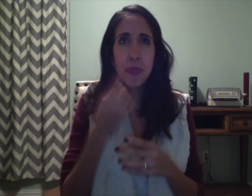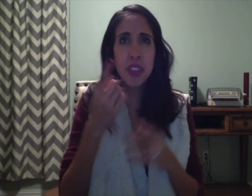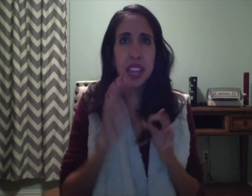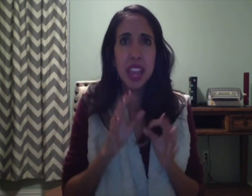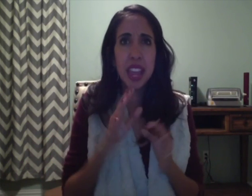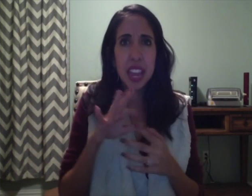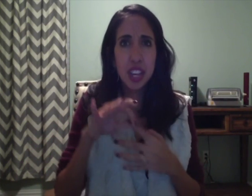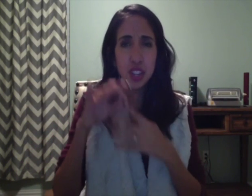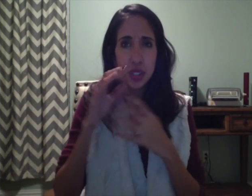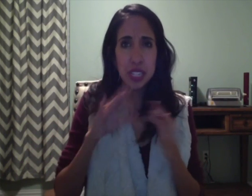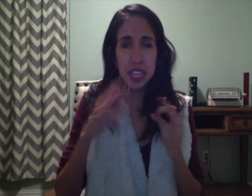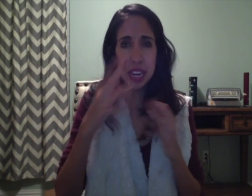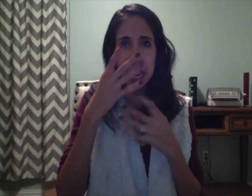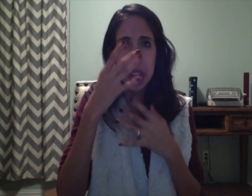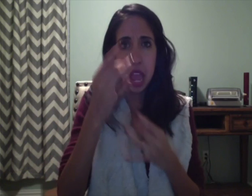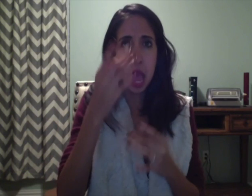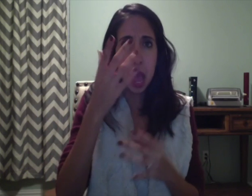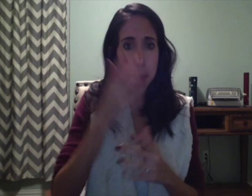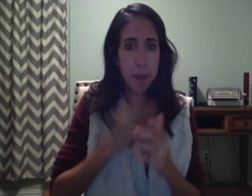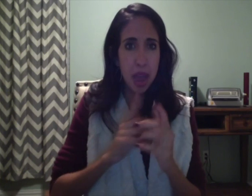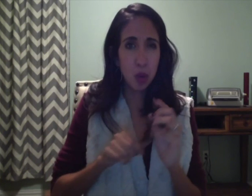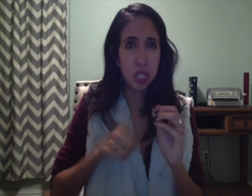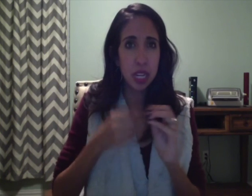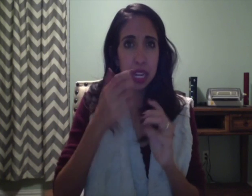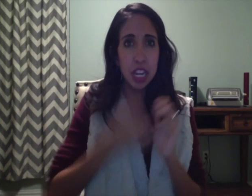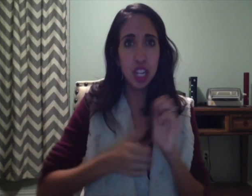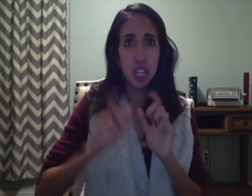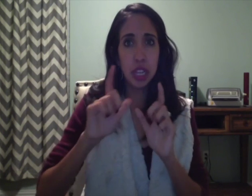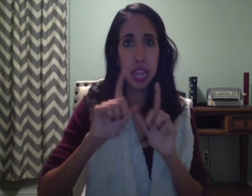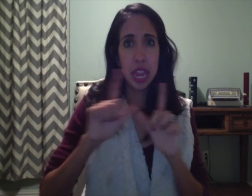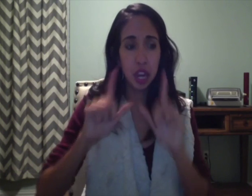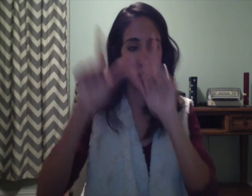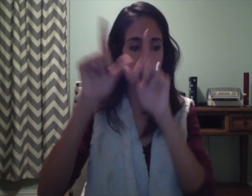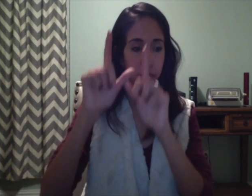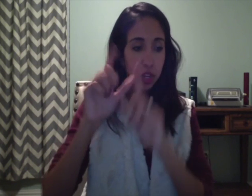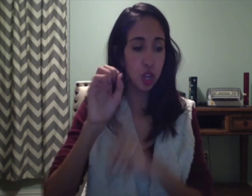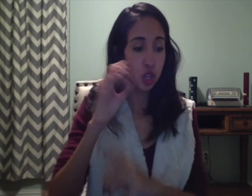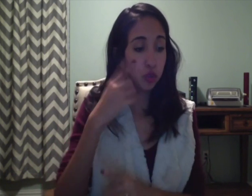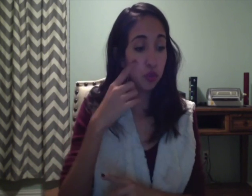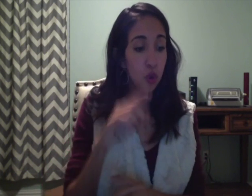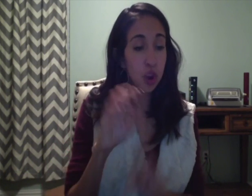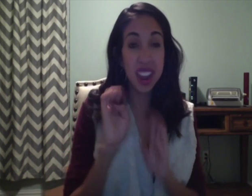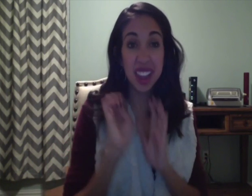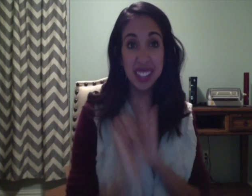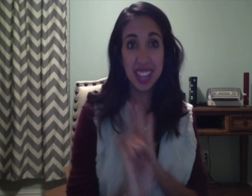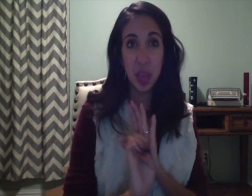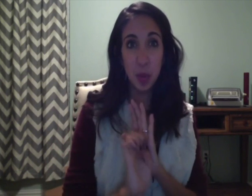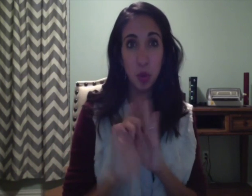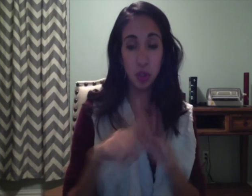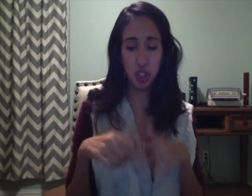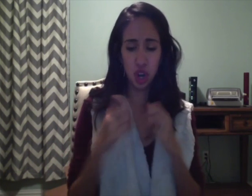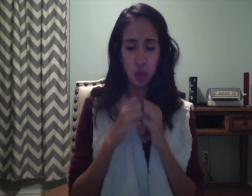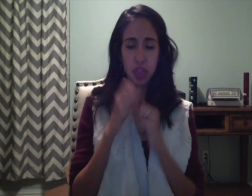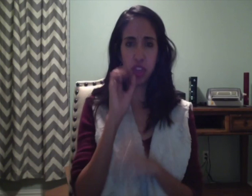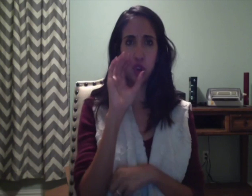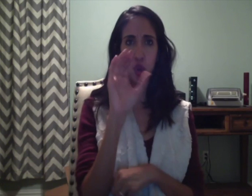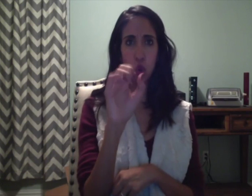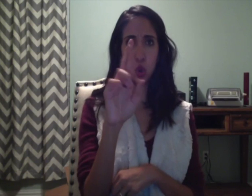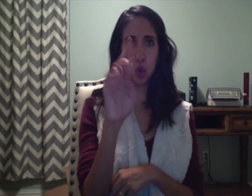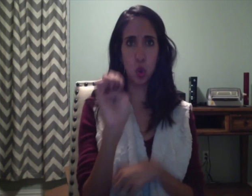something interesting about each layer. For example, we'll start with the